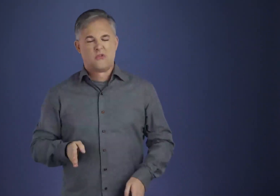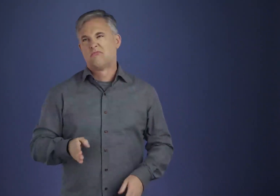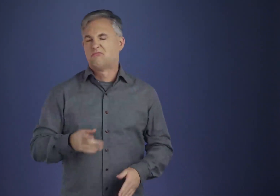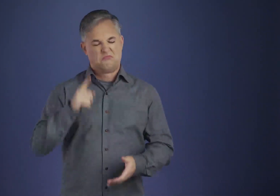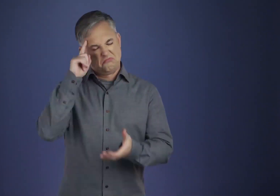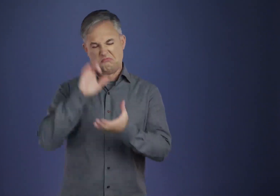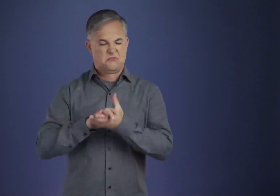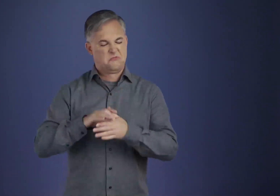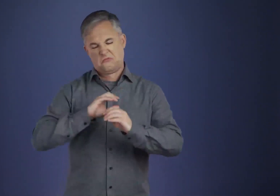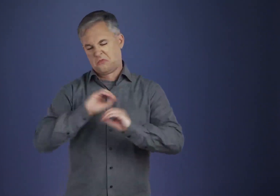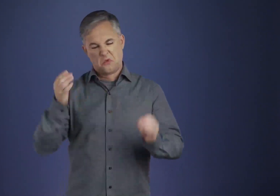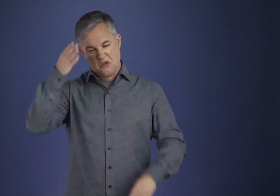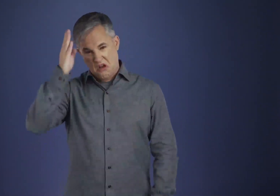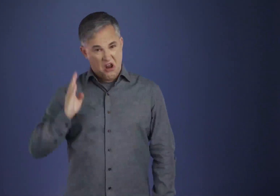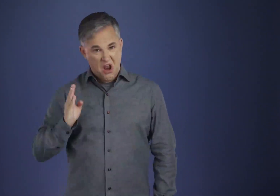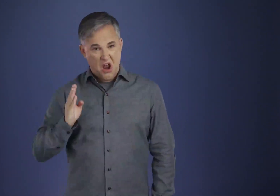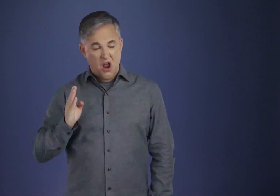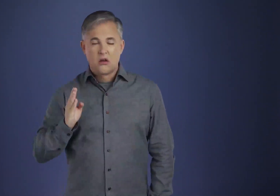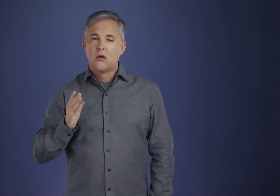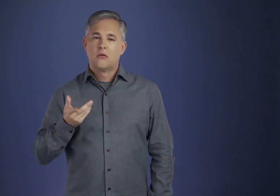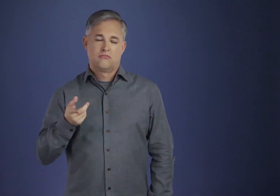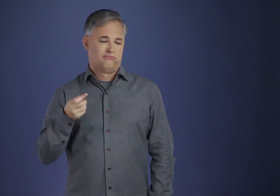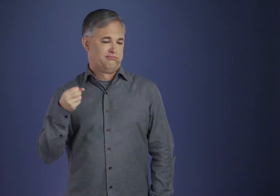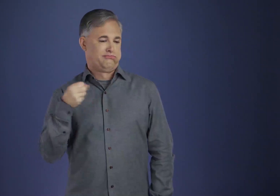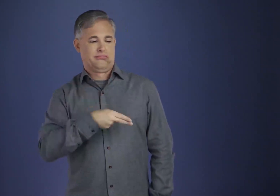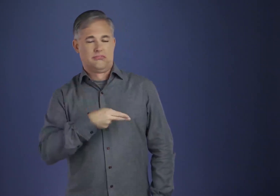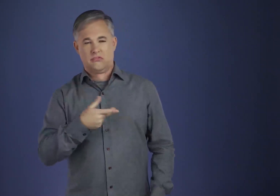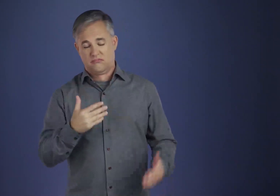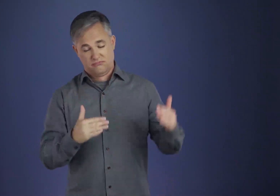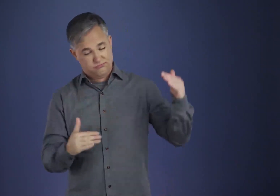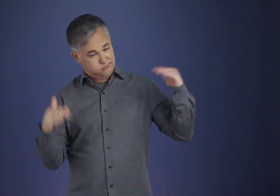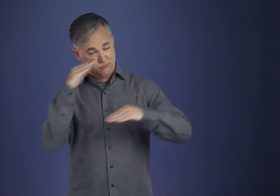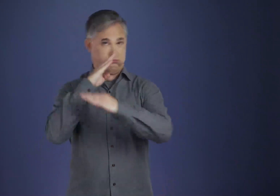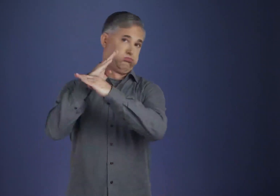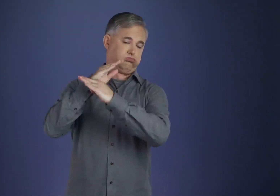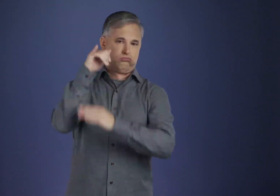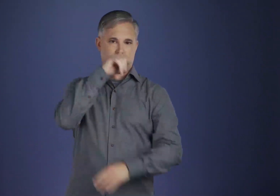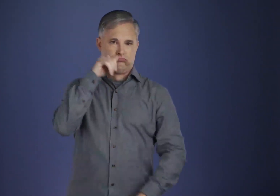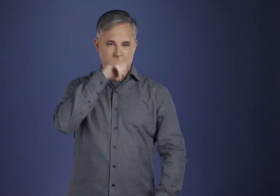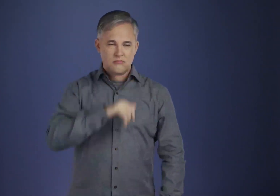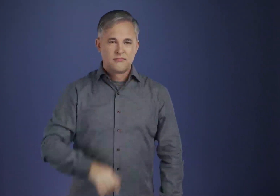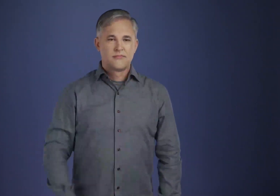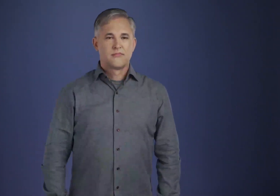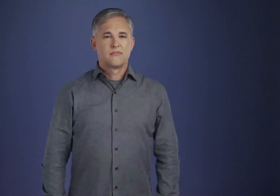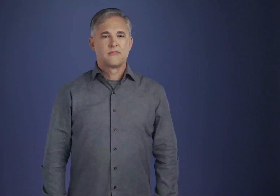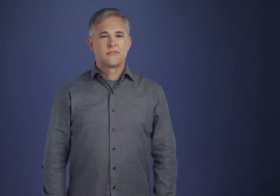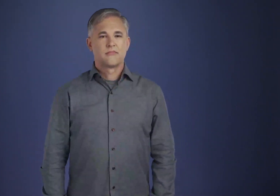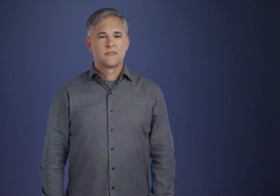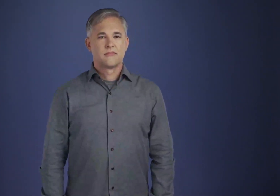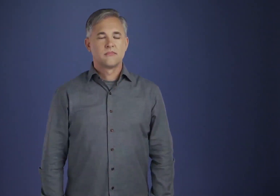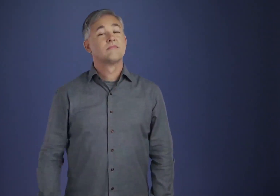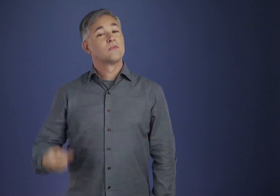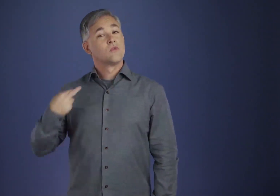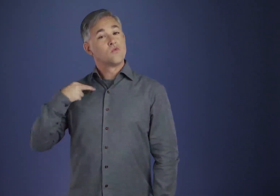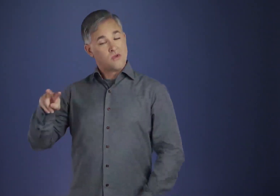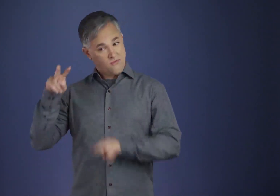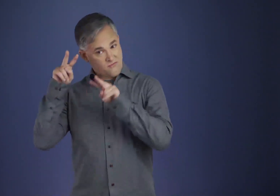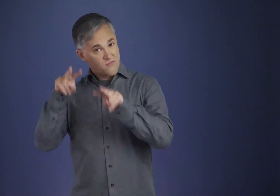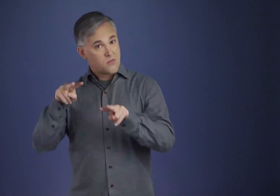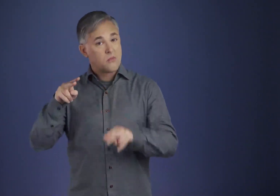Religion says the existence of God can be proved. The agnostic says it can't be proved, and the atheist claims proof of